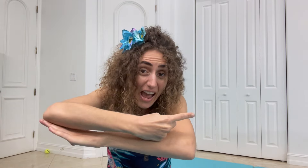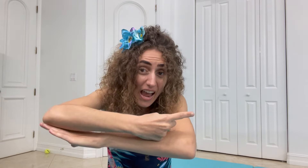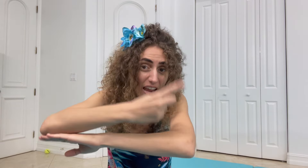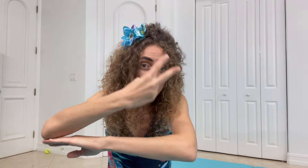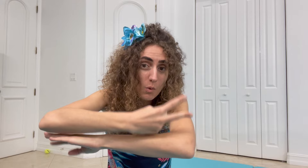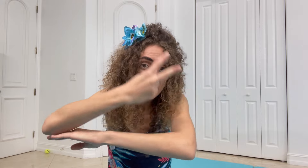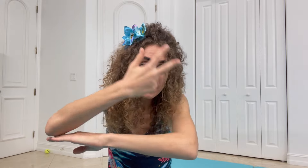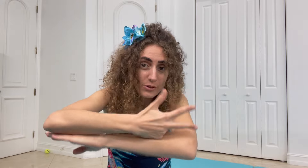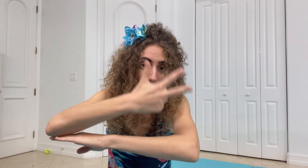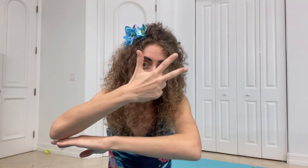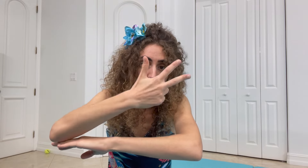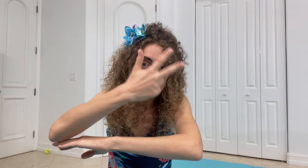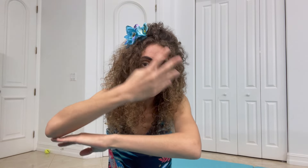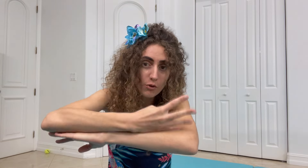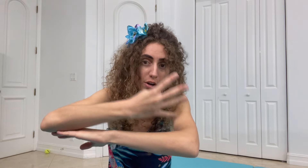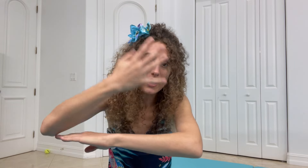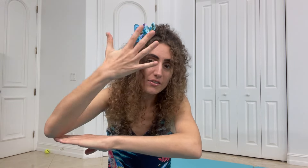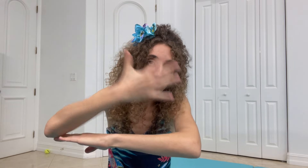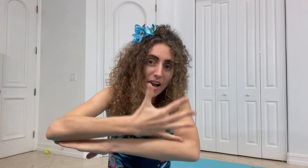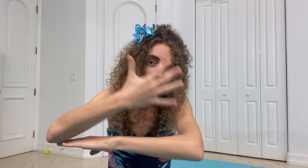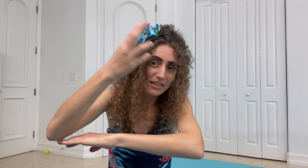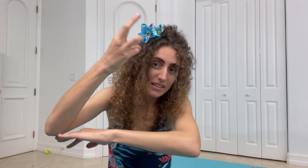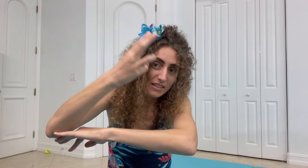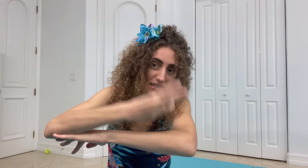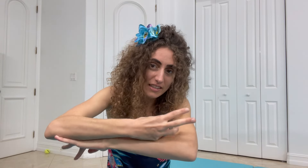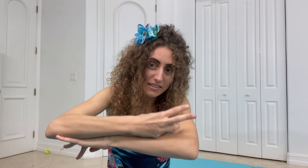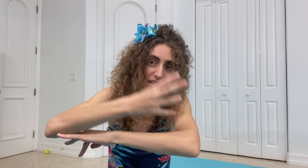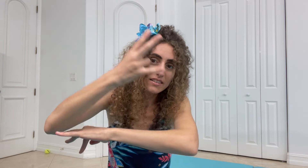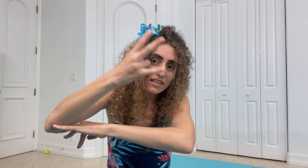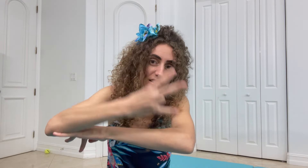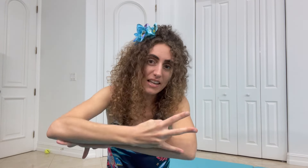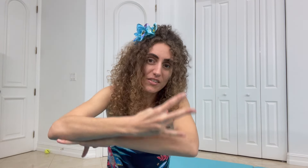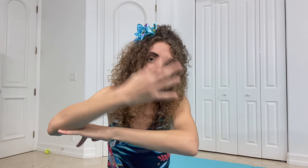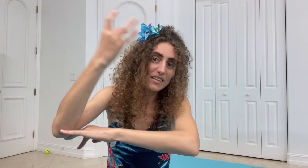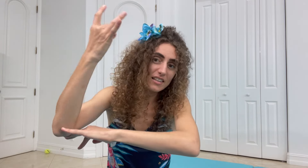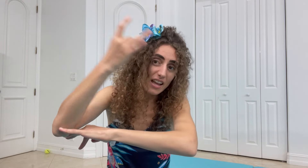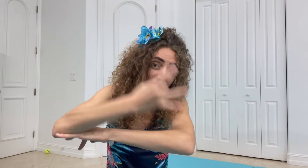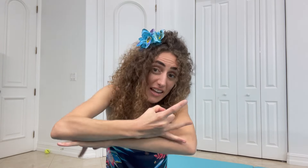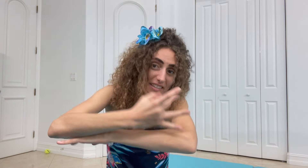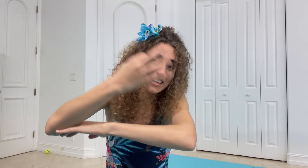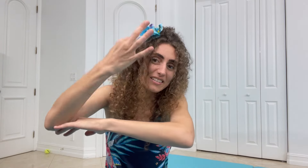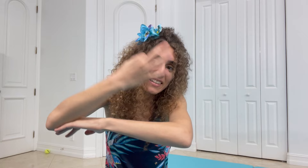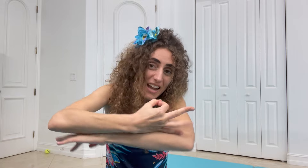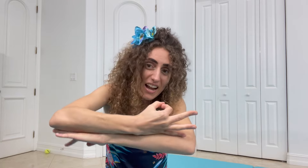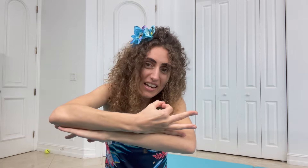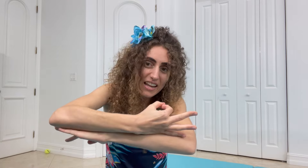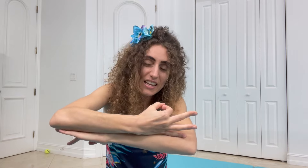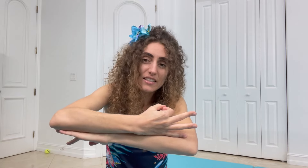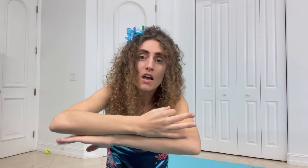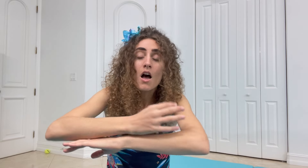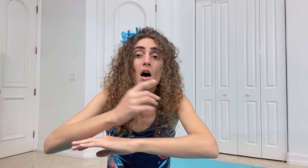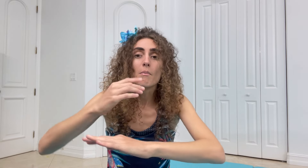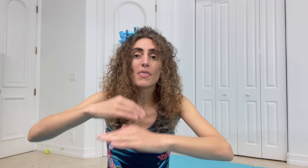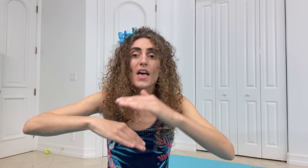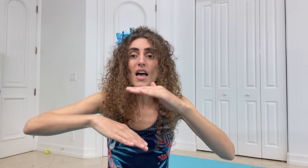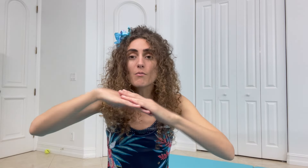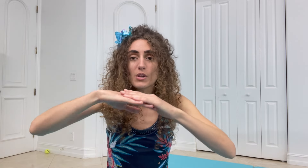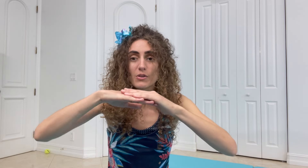day. 1, 2, 3, 4 days, 5 days, 6 days, 7 days, 8 days, 9 days. But then when you get